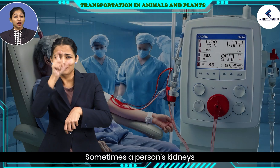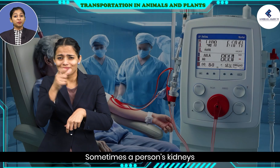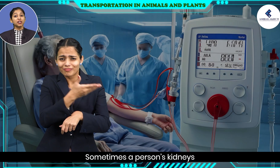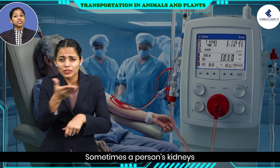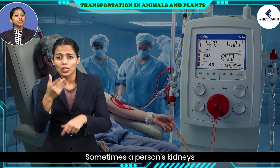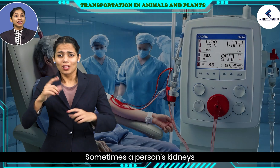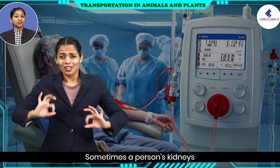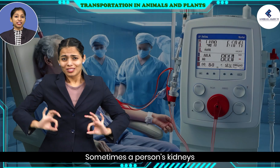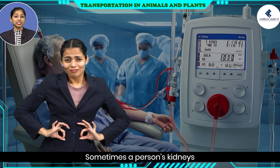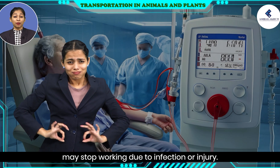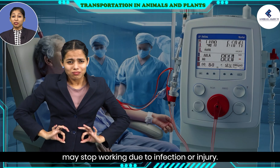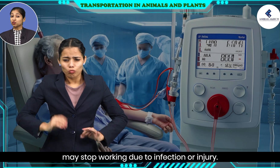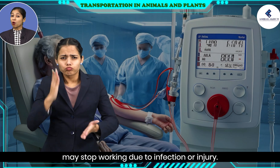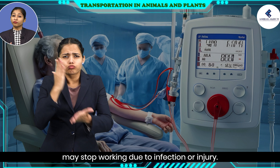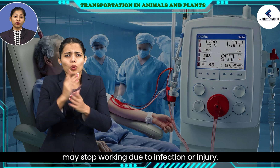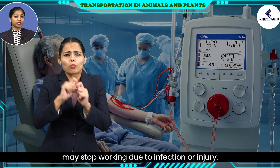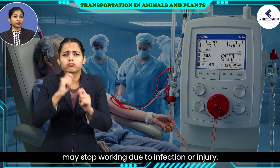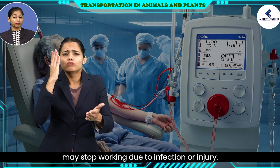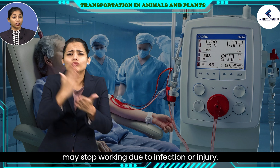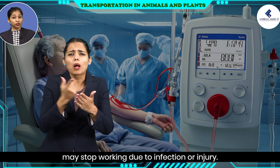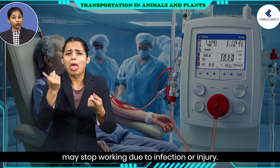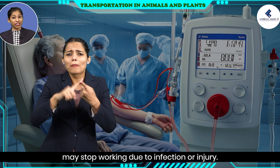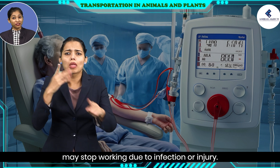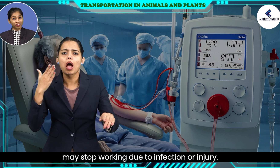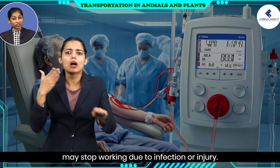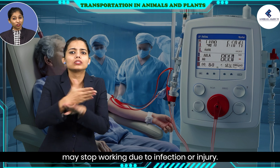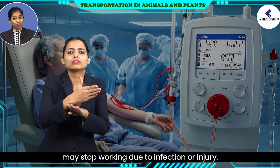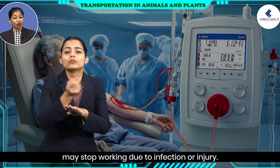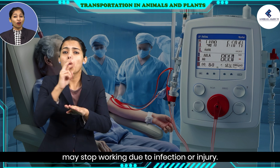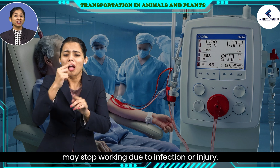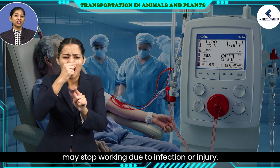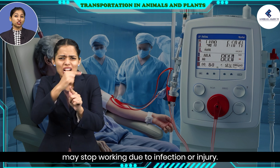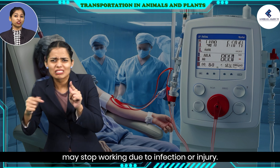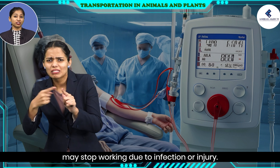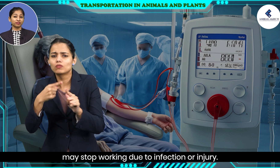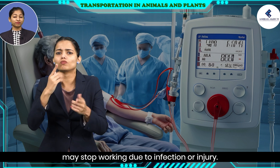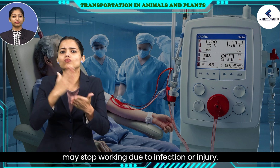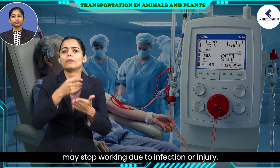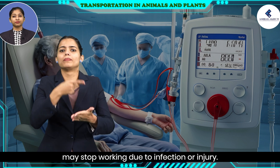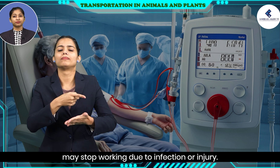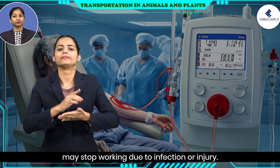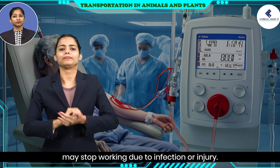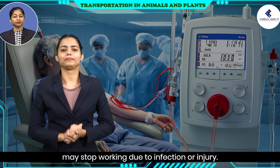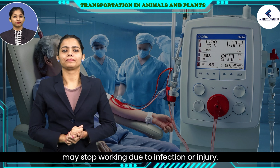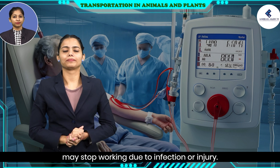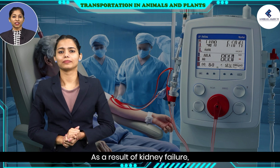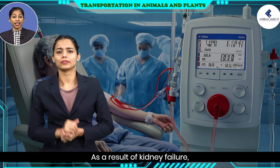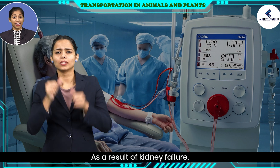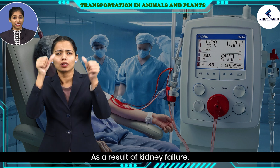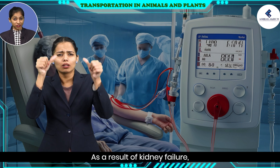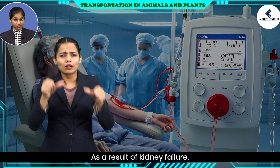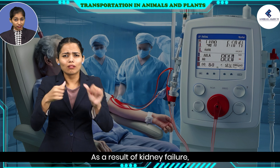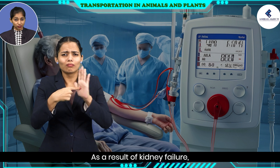Sometimes a person's kidneys may stop working due to infection or injury.